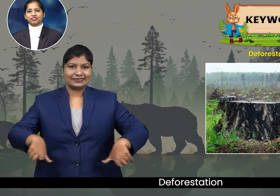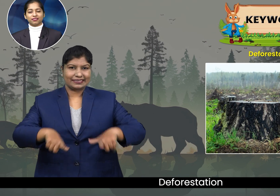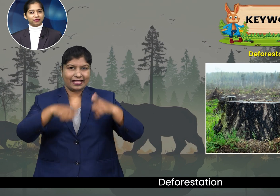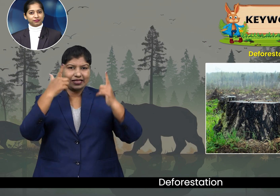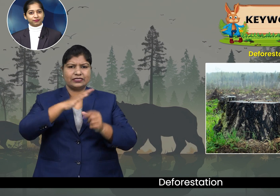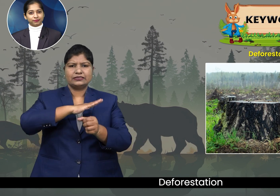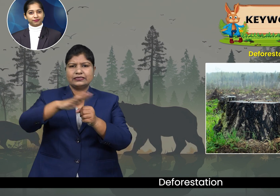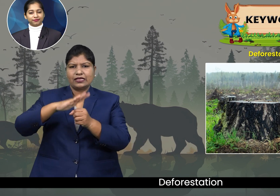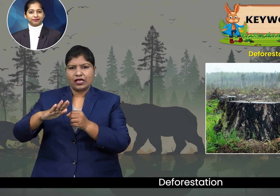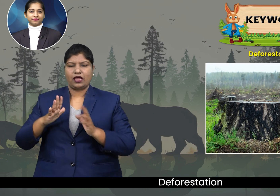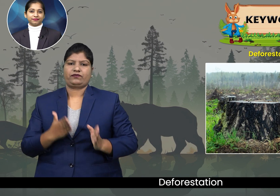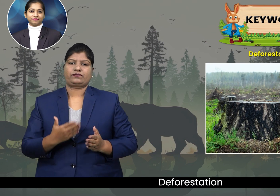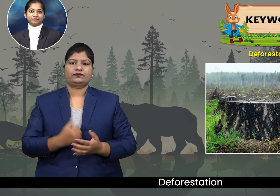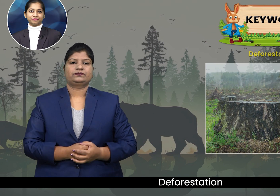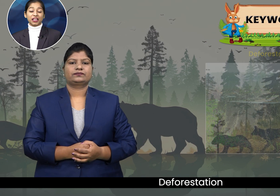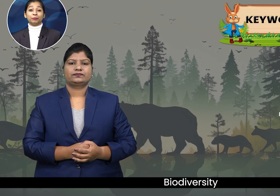deforestation,